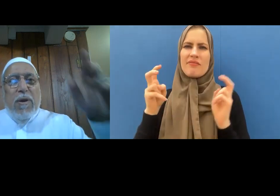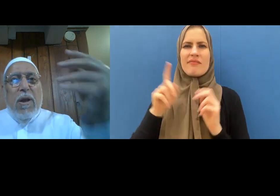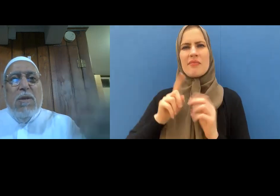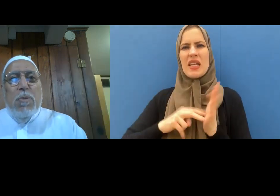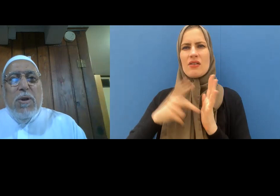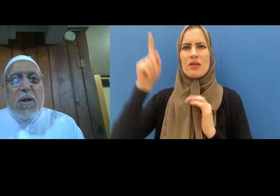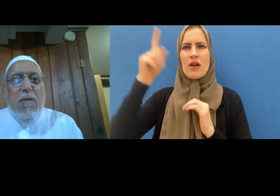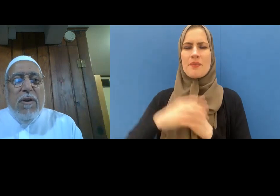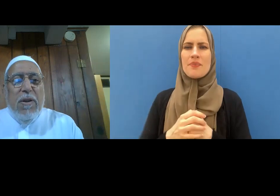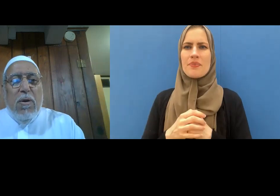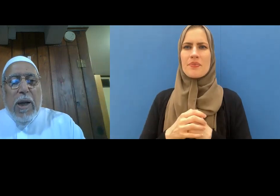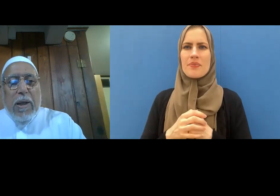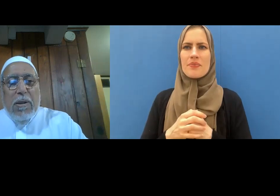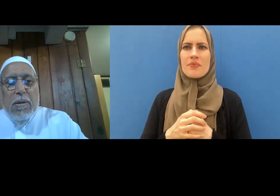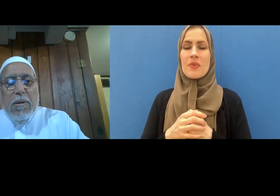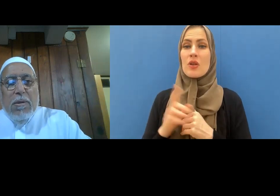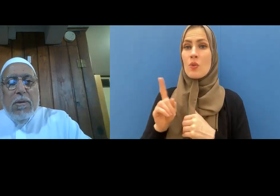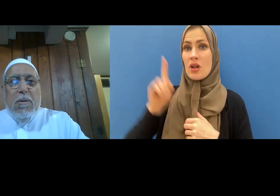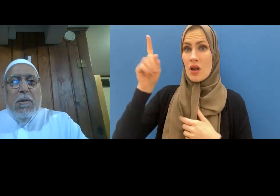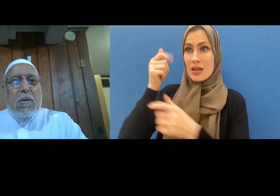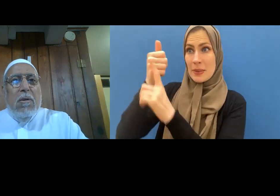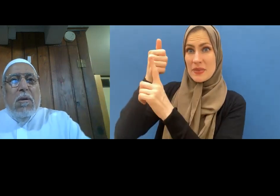So if Allah's preserving the Quran,